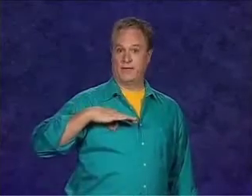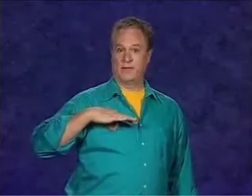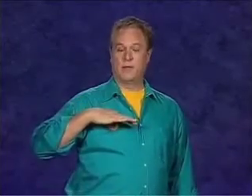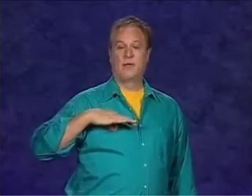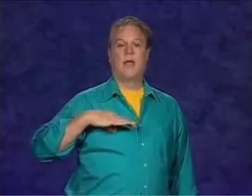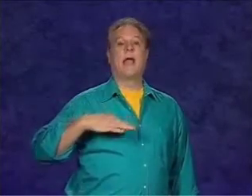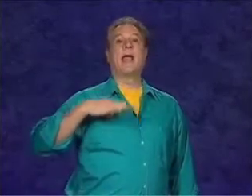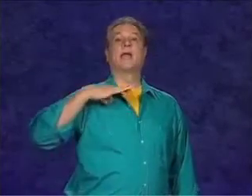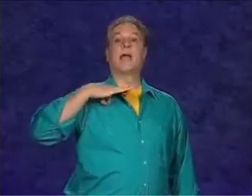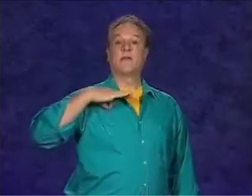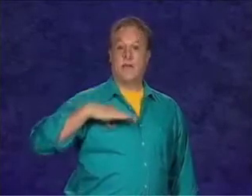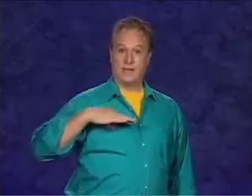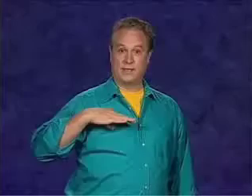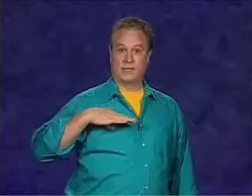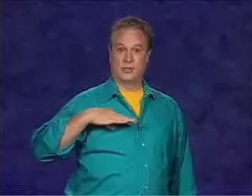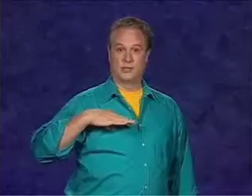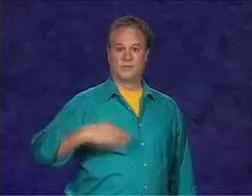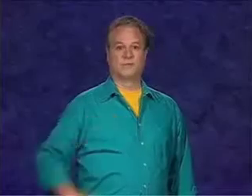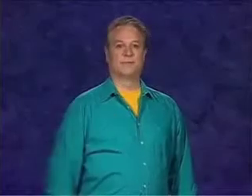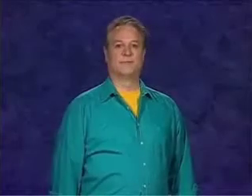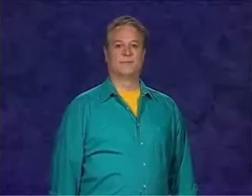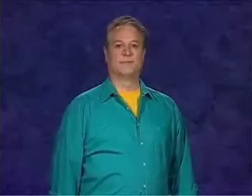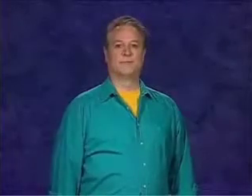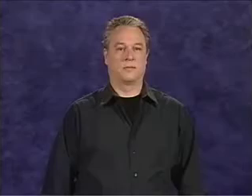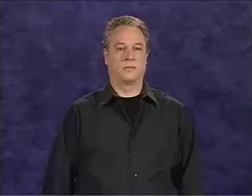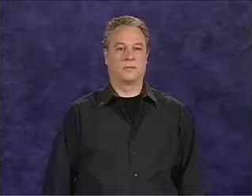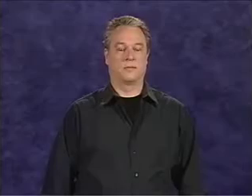benefit and advantage.